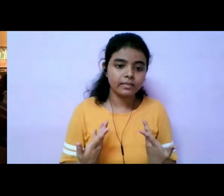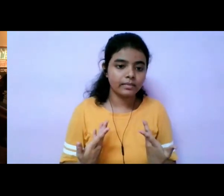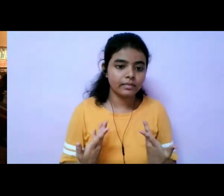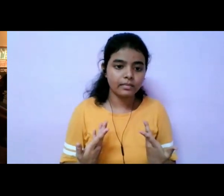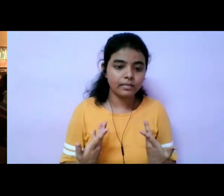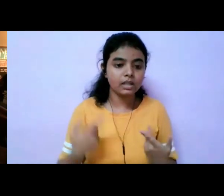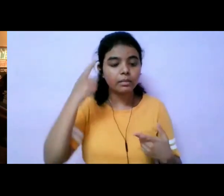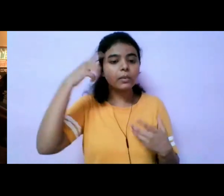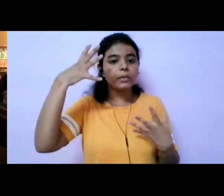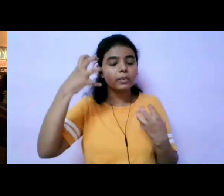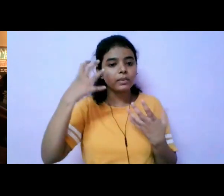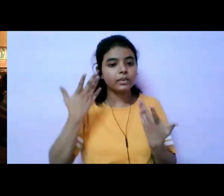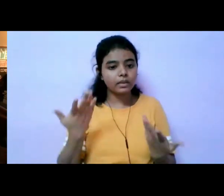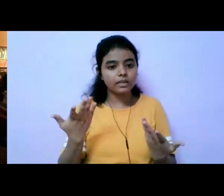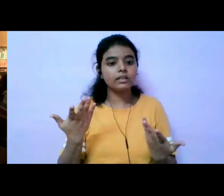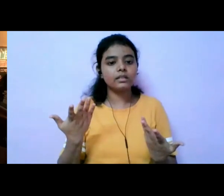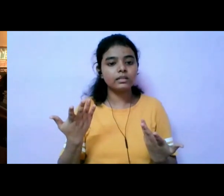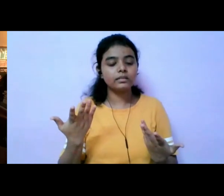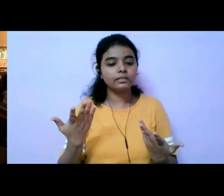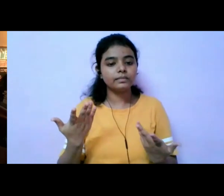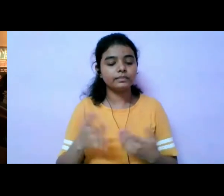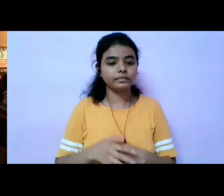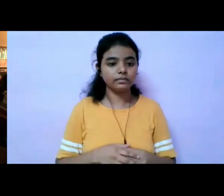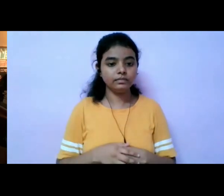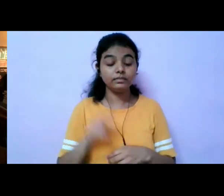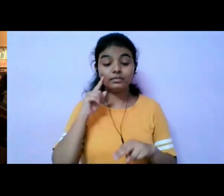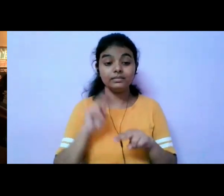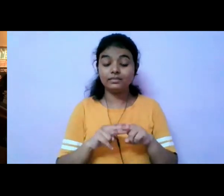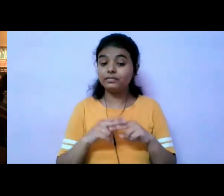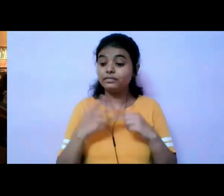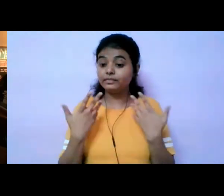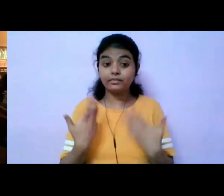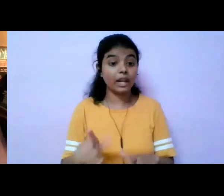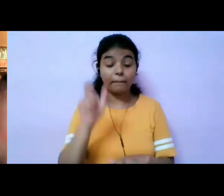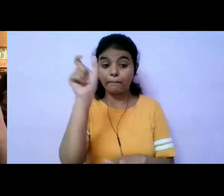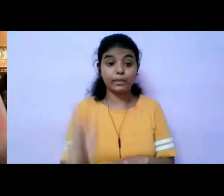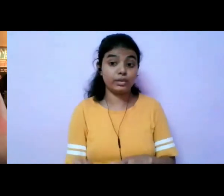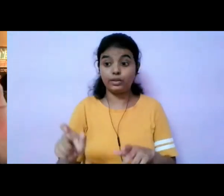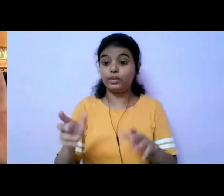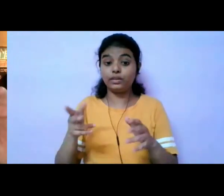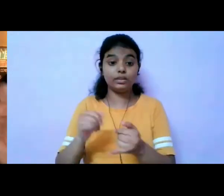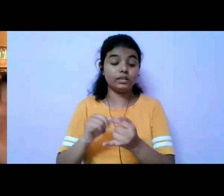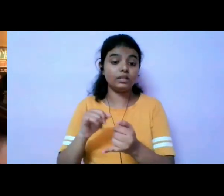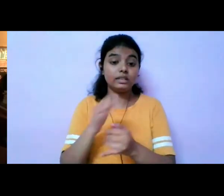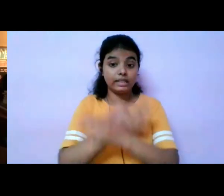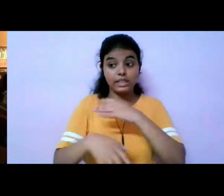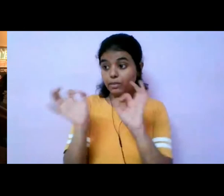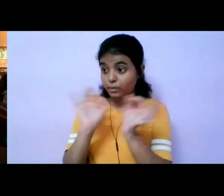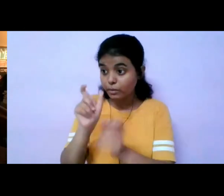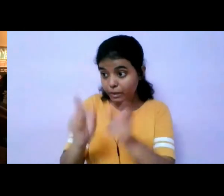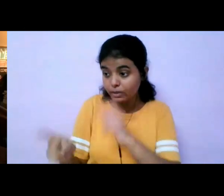I even get headaches. So if somebody told me, some normal, normative person told